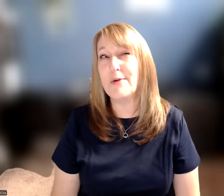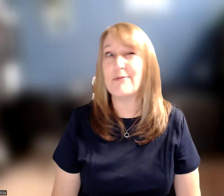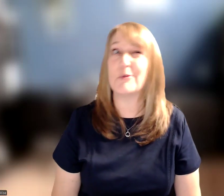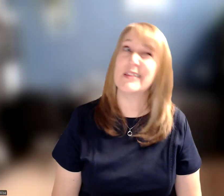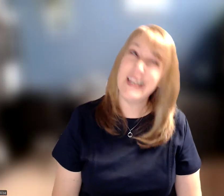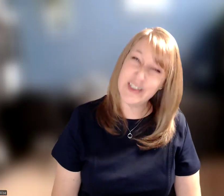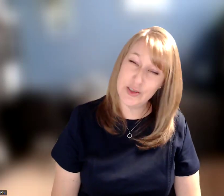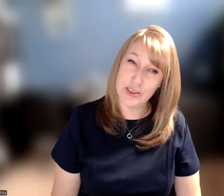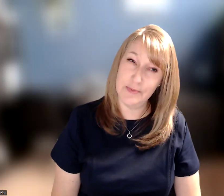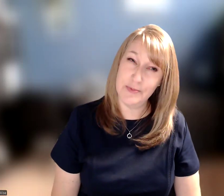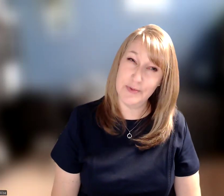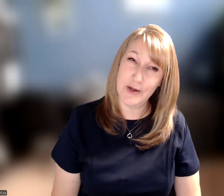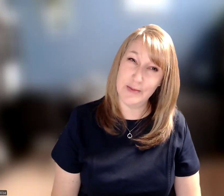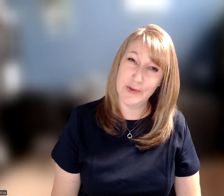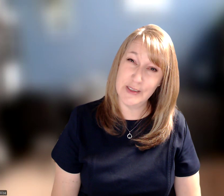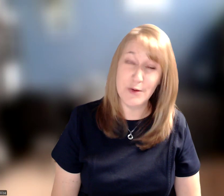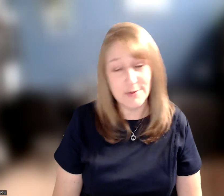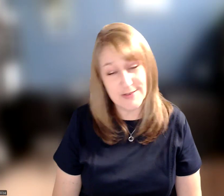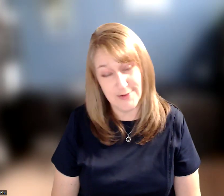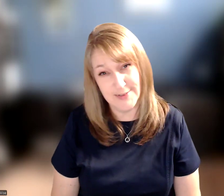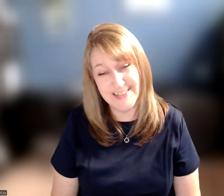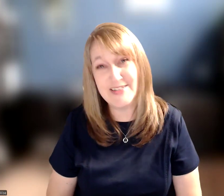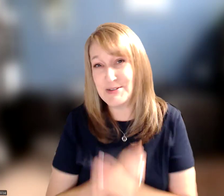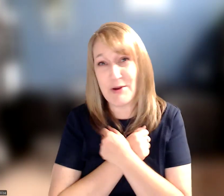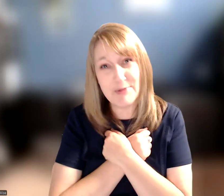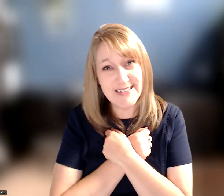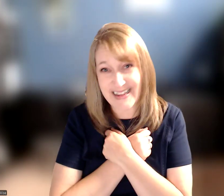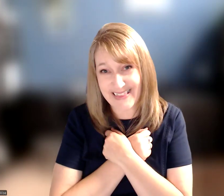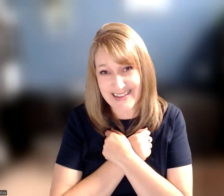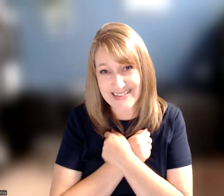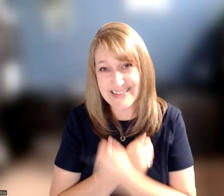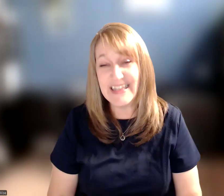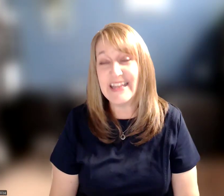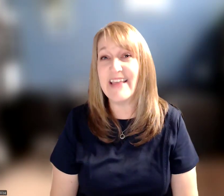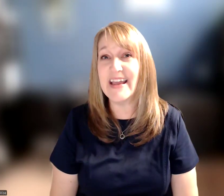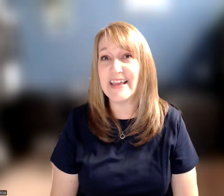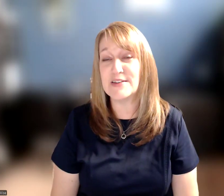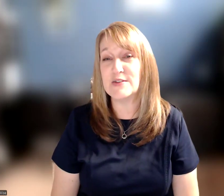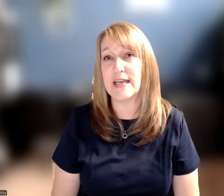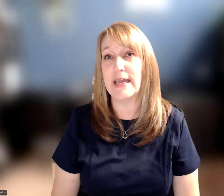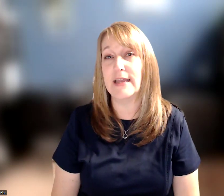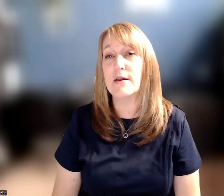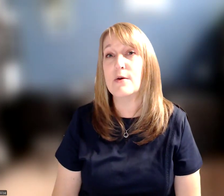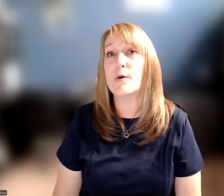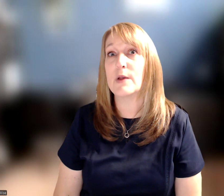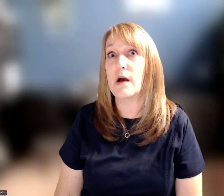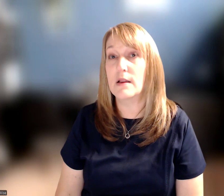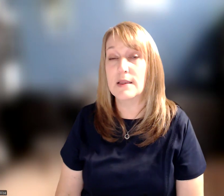have a relationship with guacamole or with dolphins, so I wouldn't sign this. In that case, you sign what we call